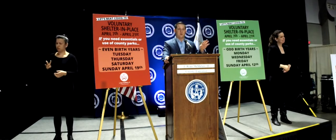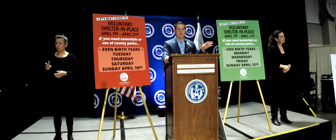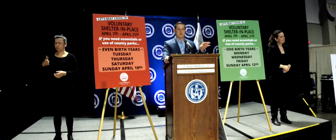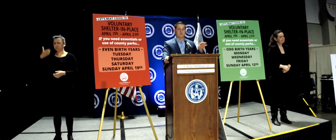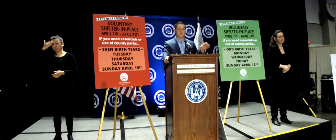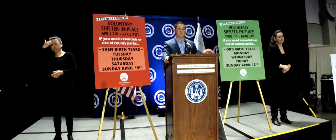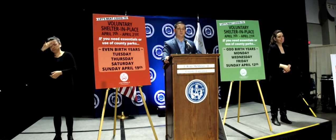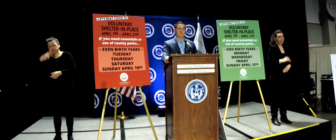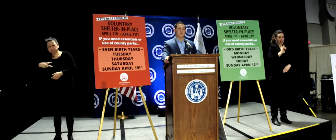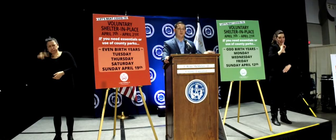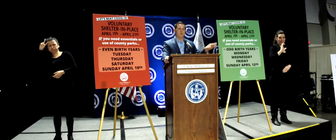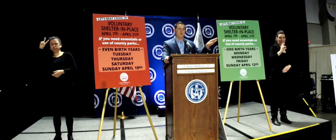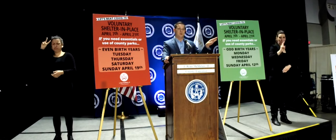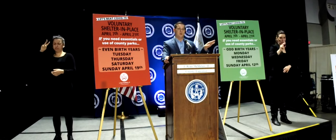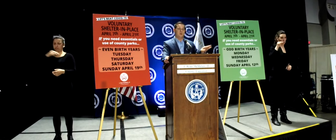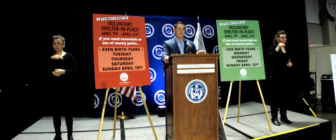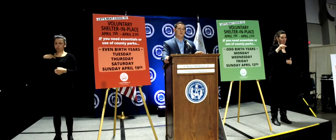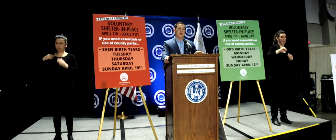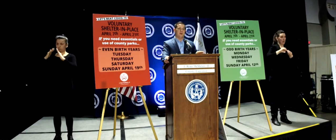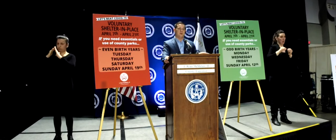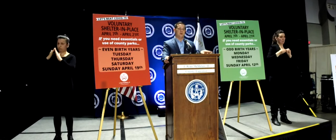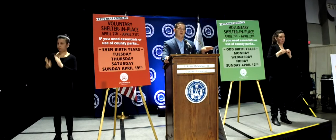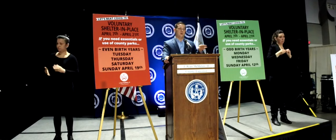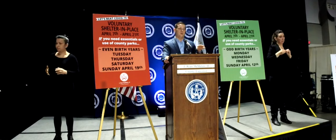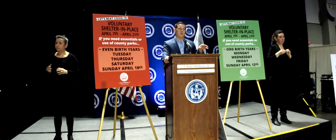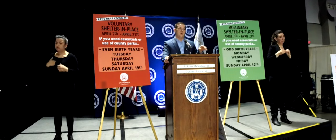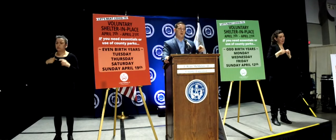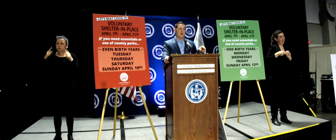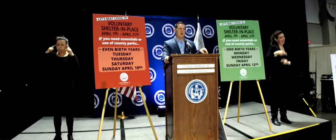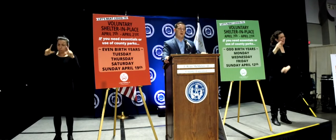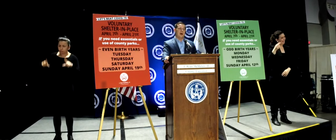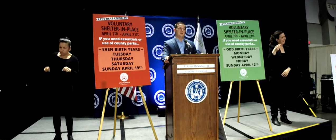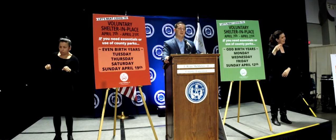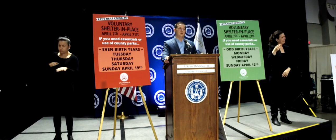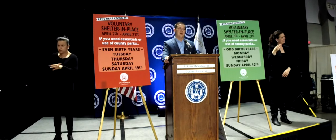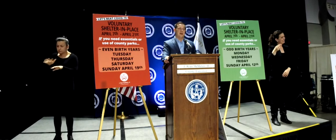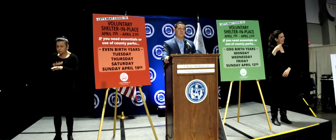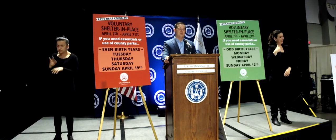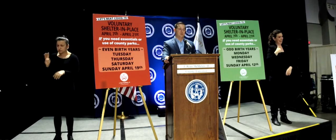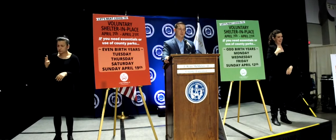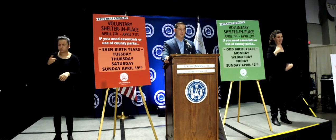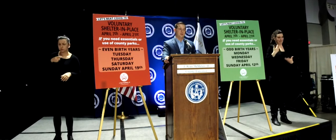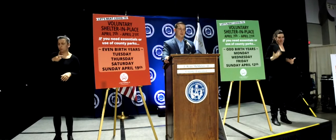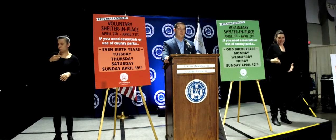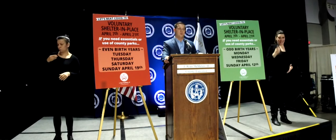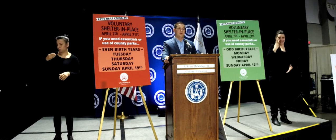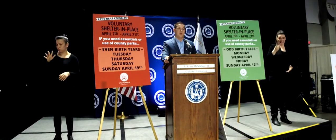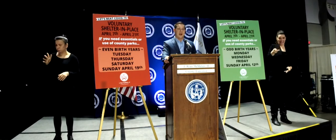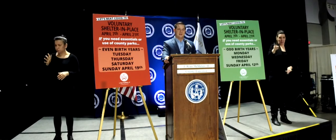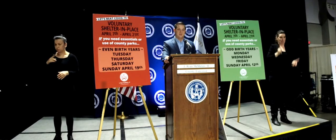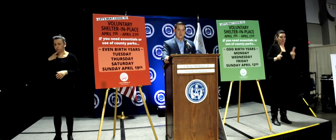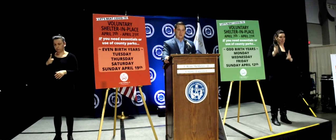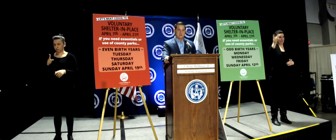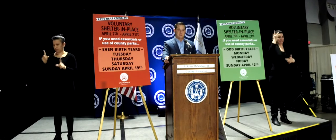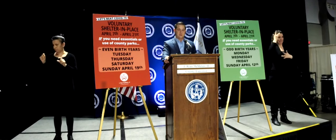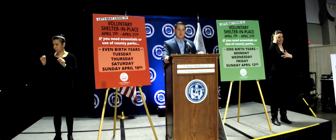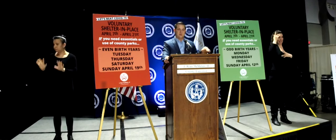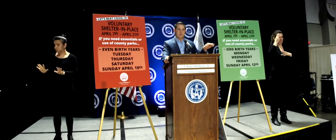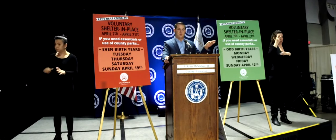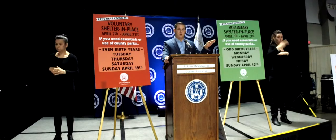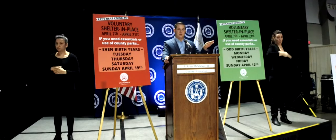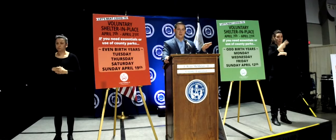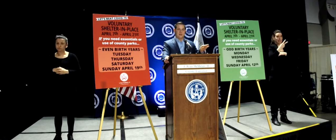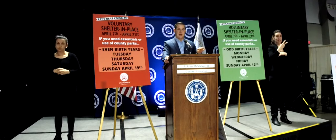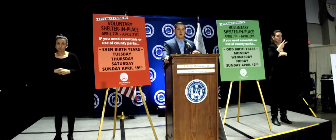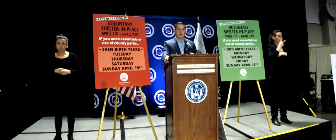in that range until we flatten the curve. I think we have an opportunity with our active cases